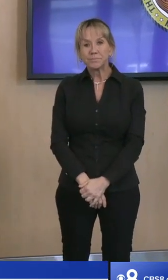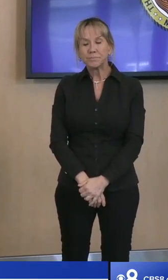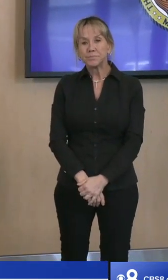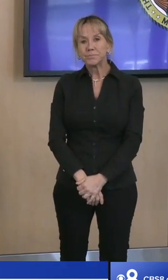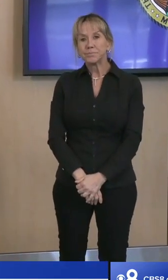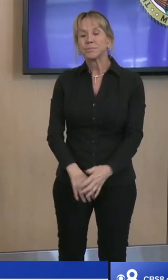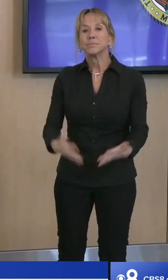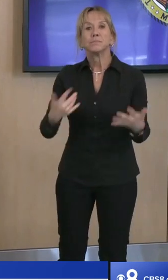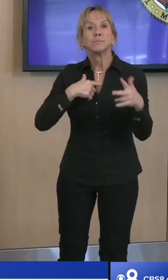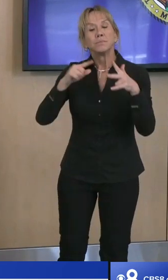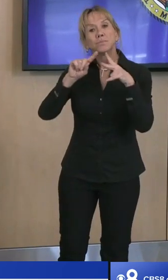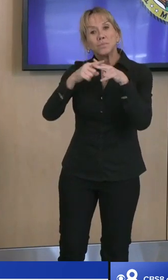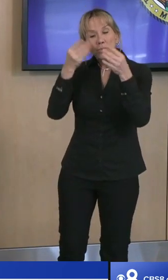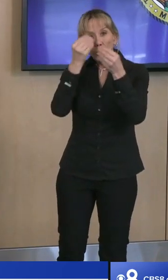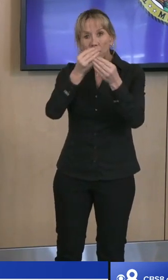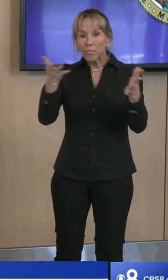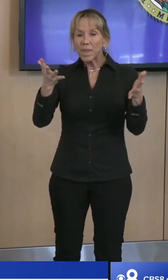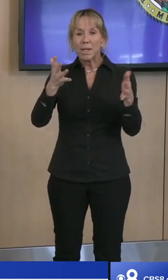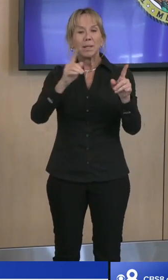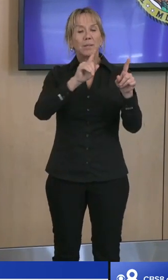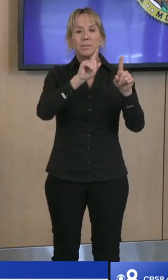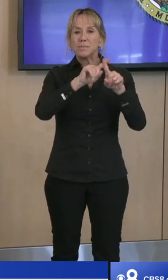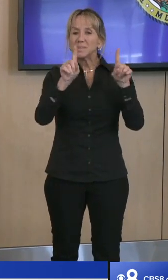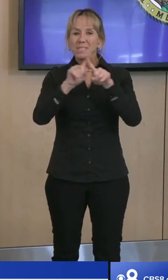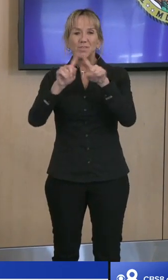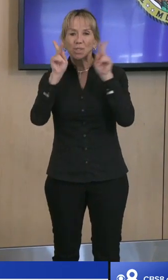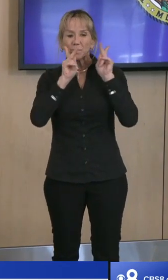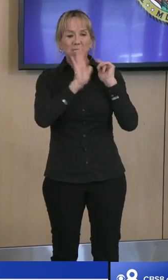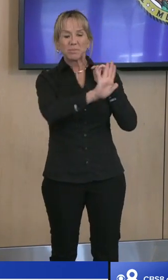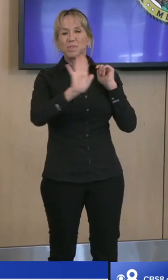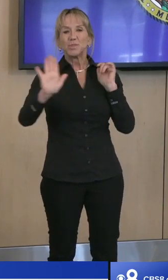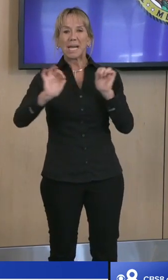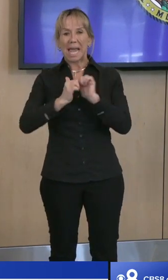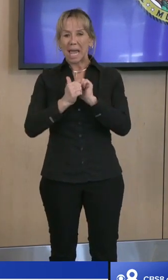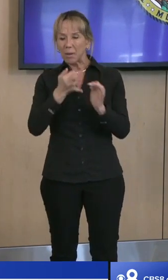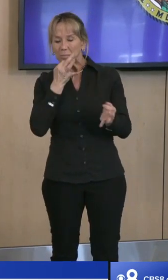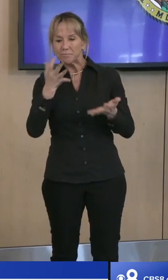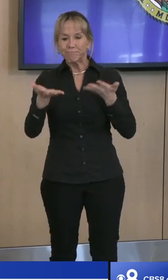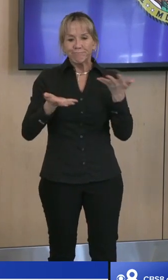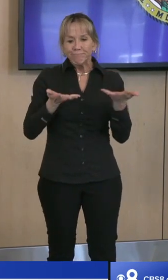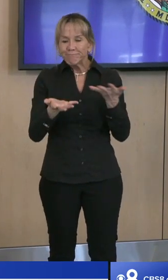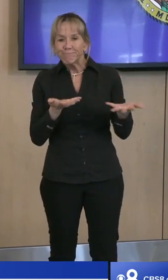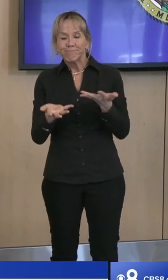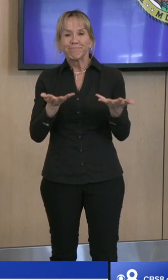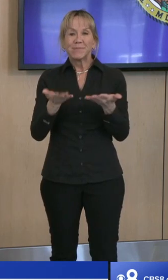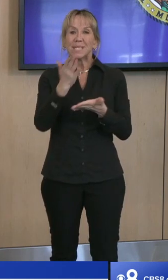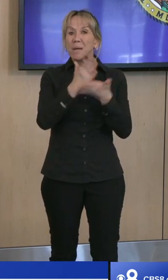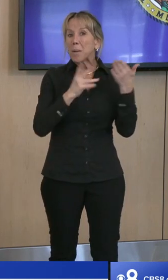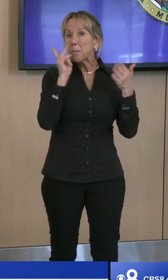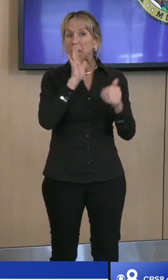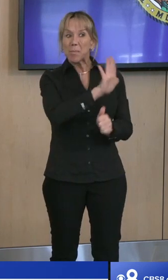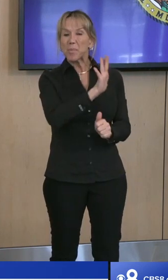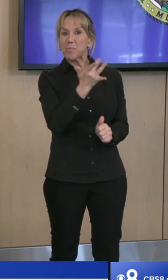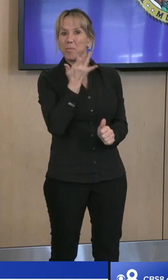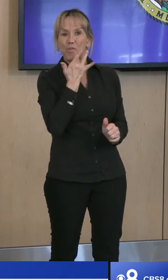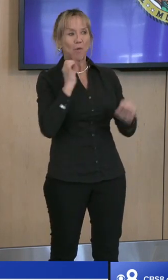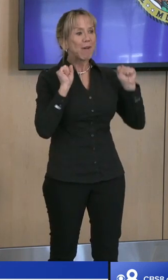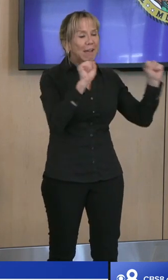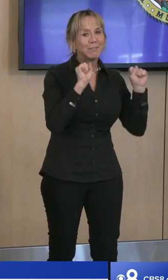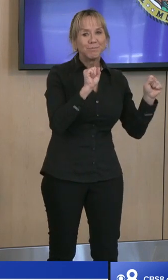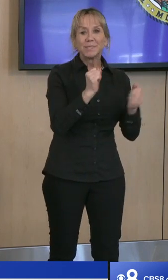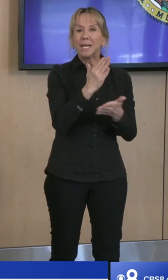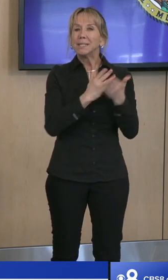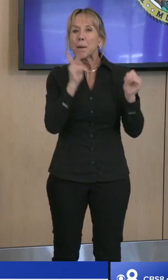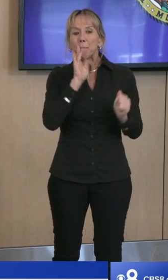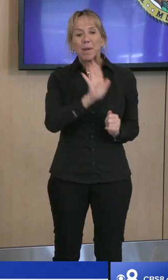Well, I'll start out by saying everyone copes differently. So some people need to exercise, some people need to meditate, some people